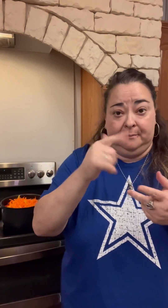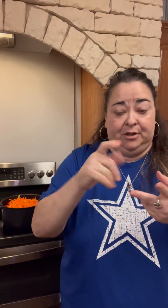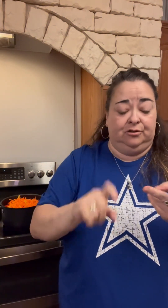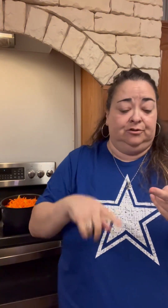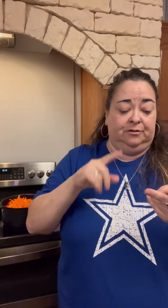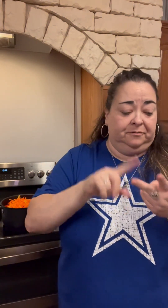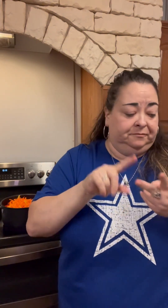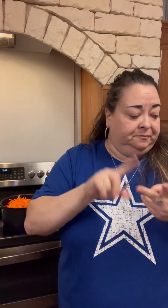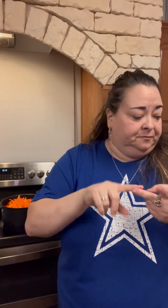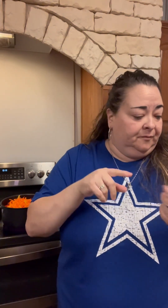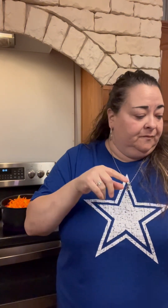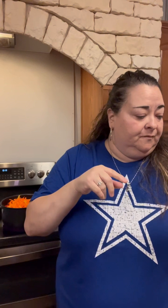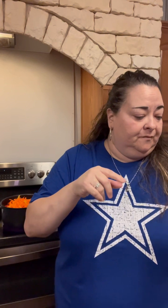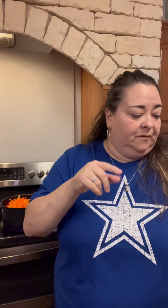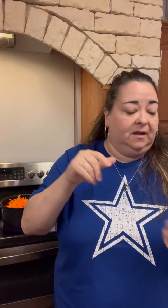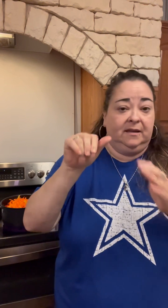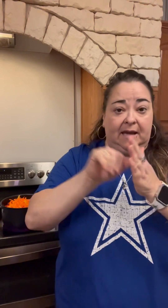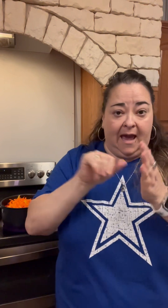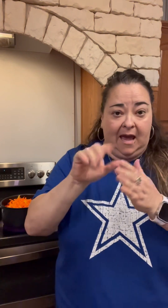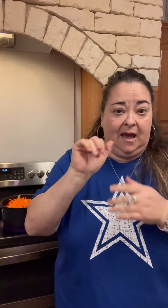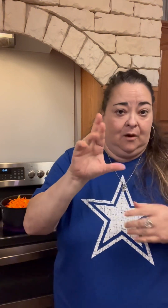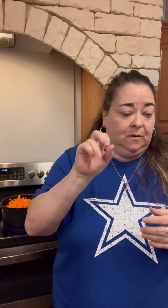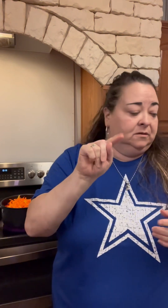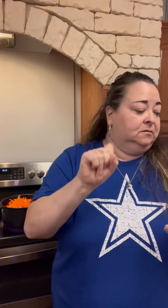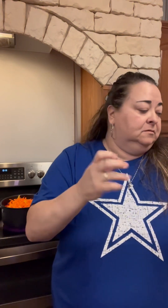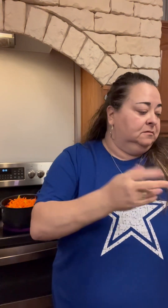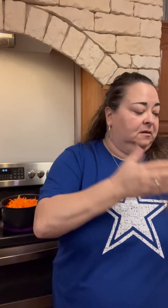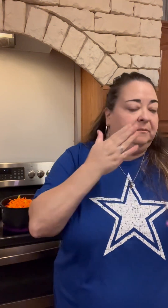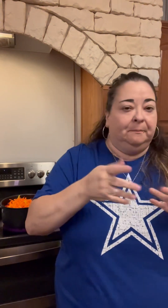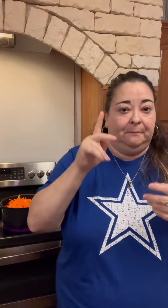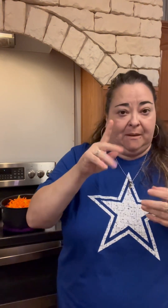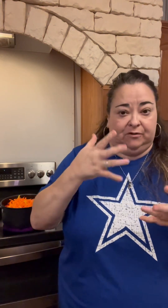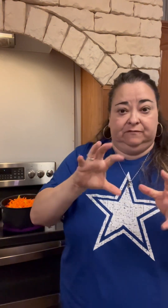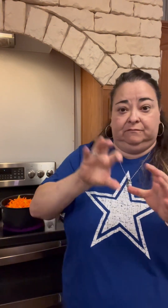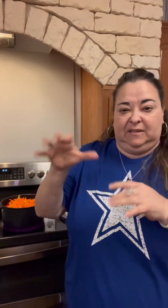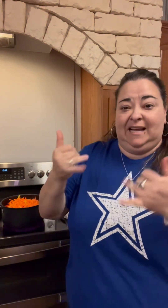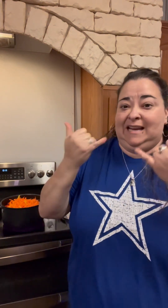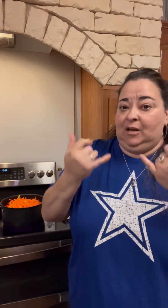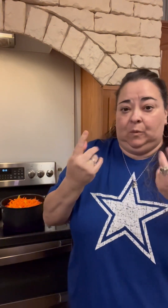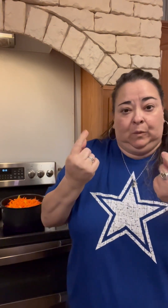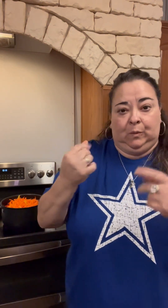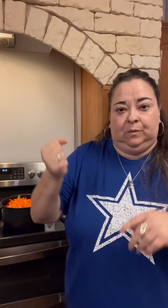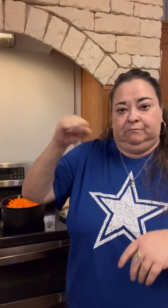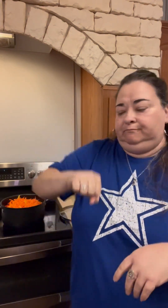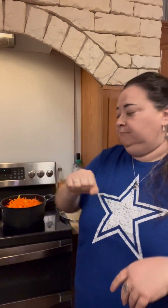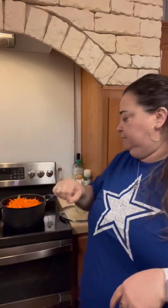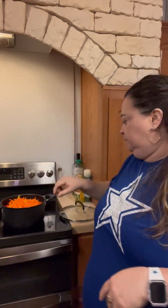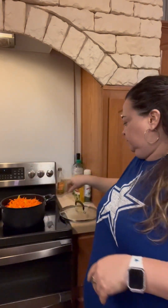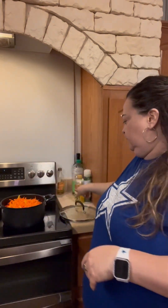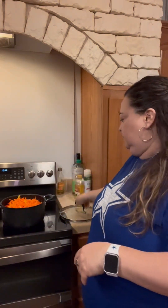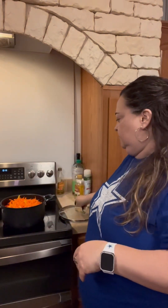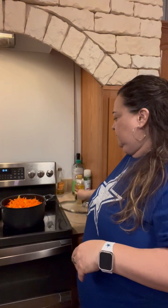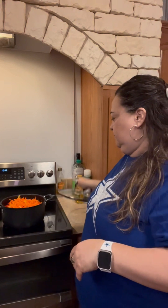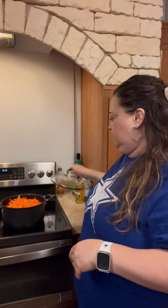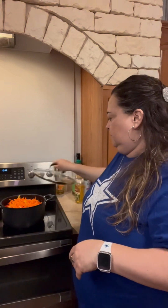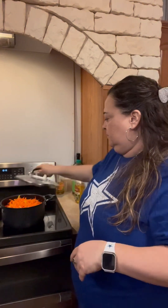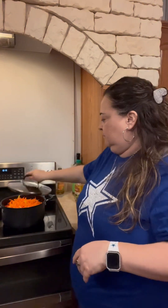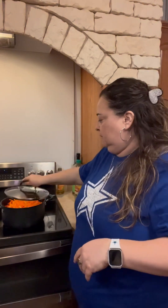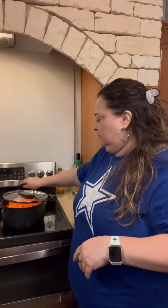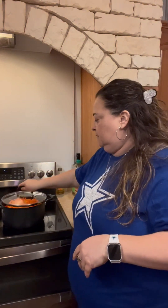I put in the cabbage, the veggies, the carrots, the peppers, everything's in there. So we're just going to put the lid